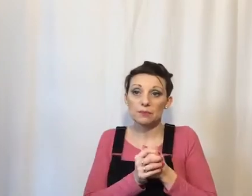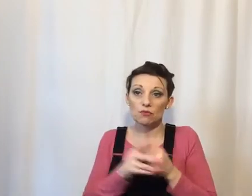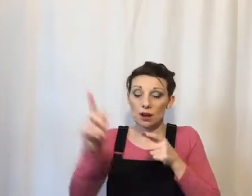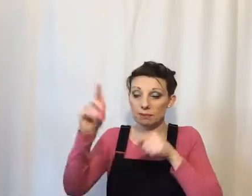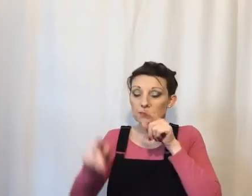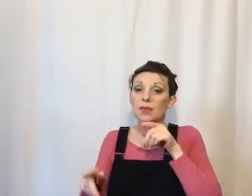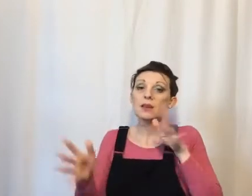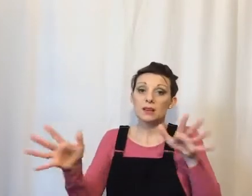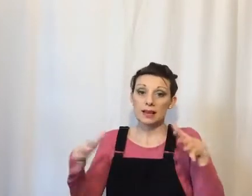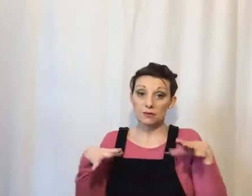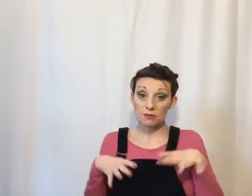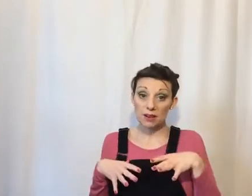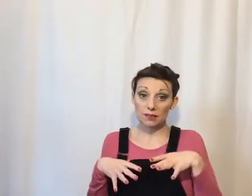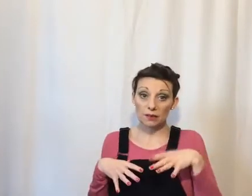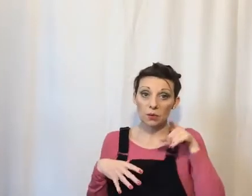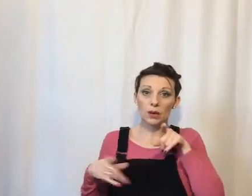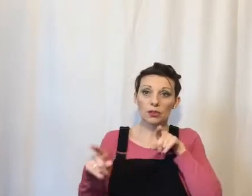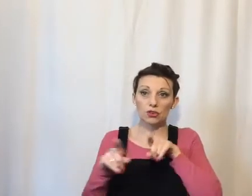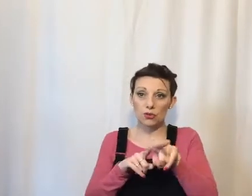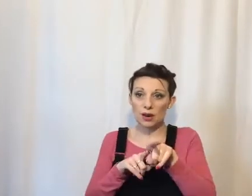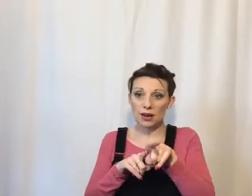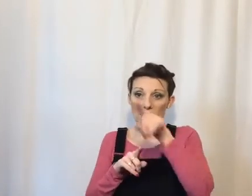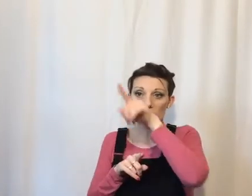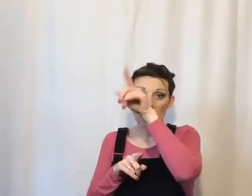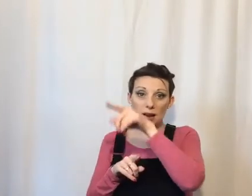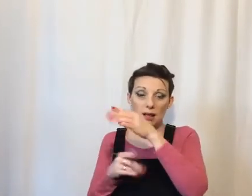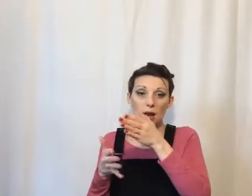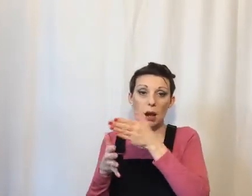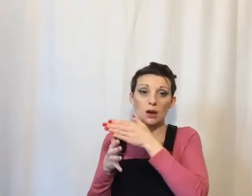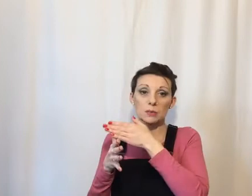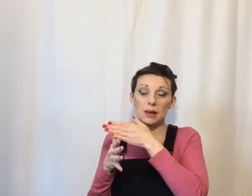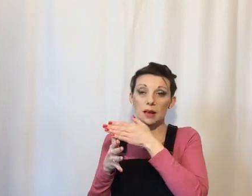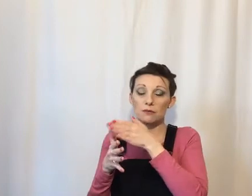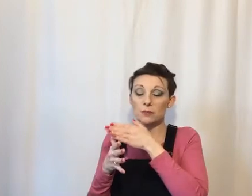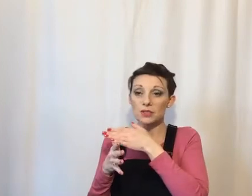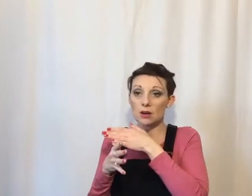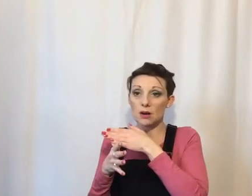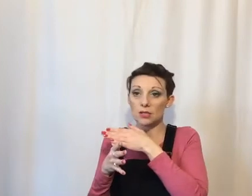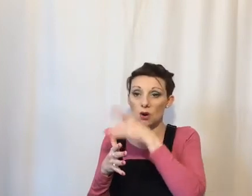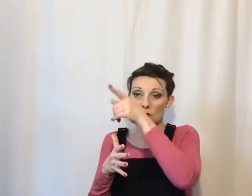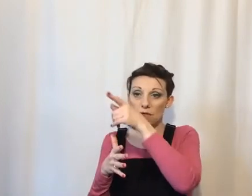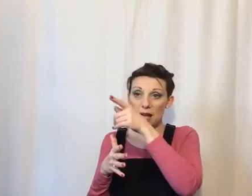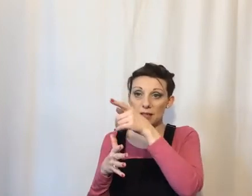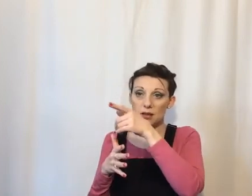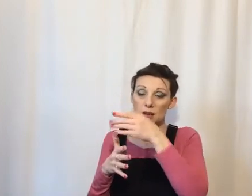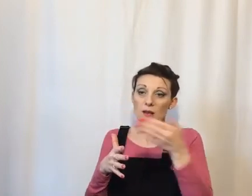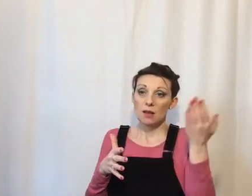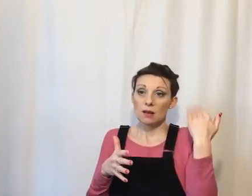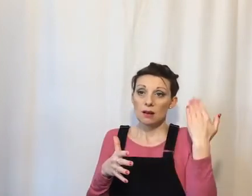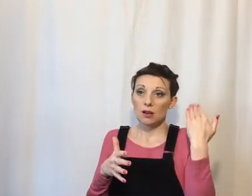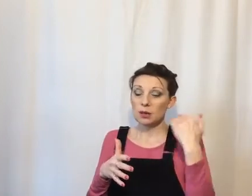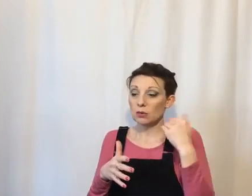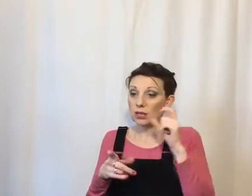Right, now you've had a rest, we're going to try that last bit from the start of that last bit that we just